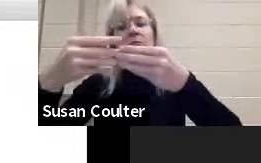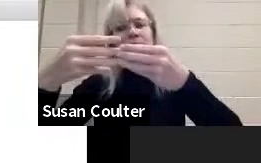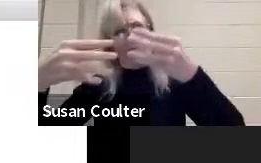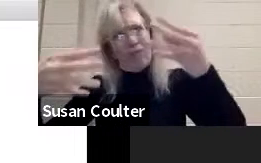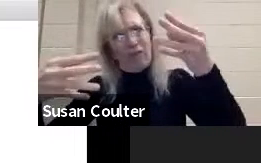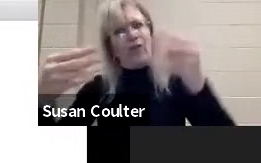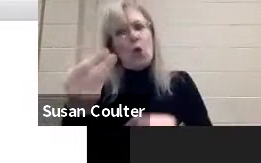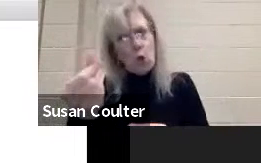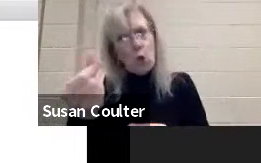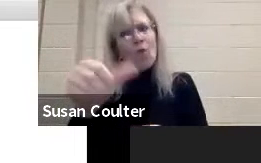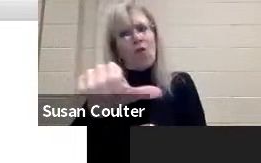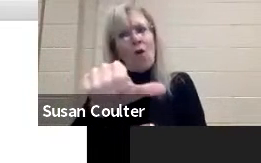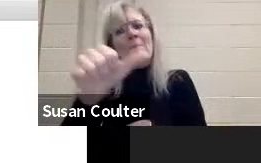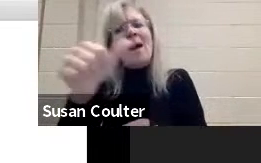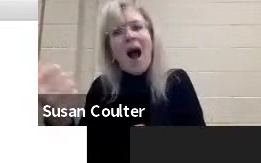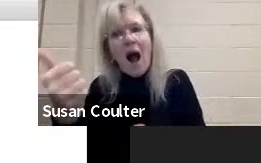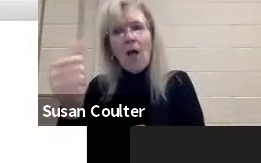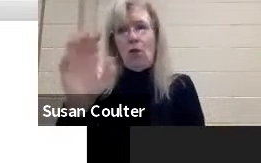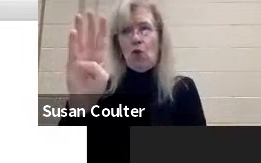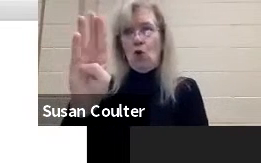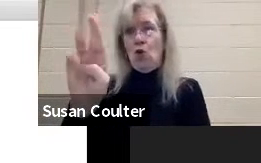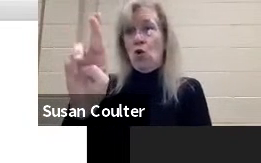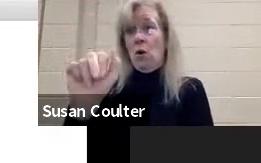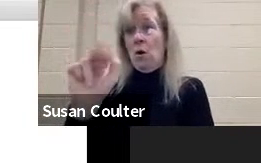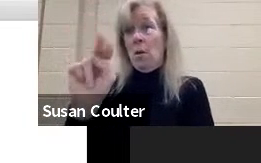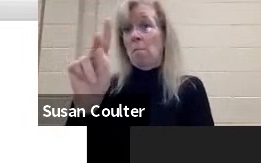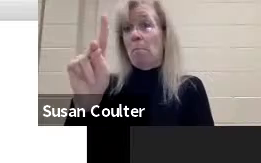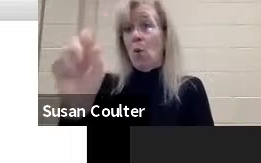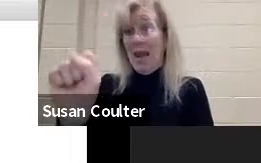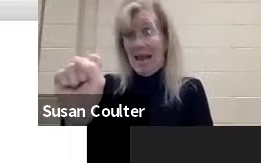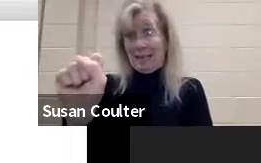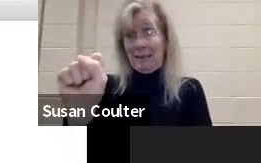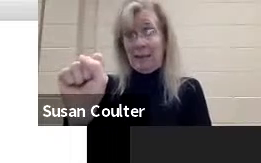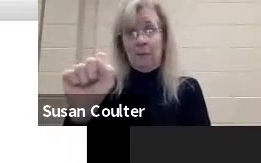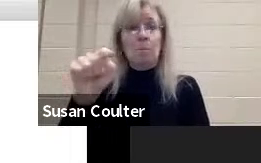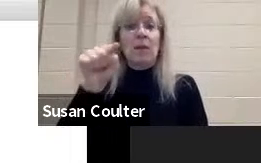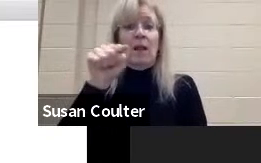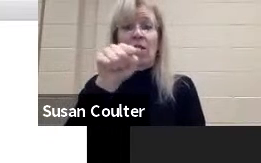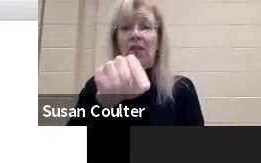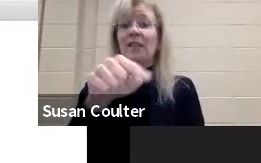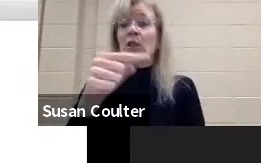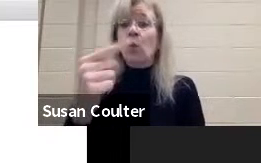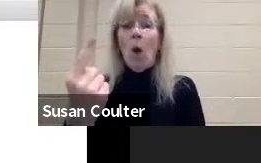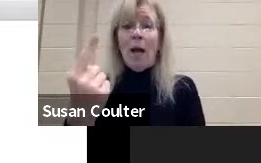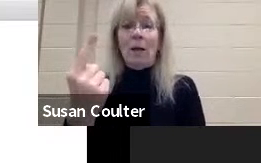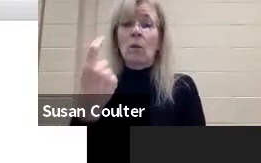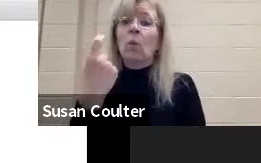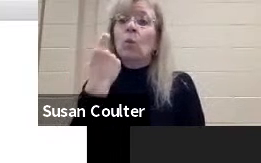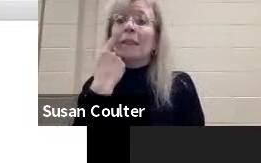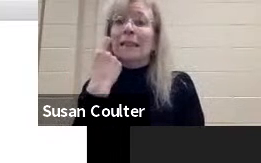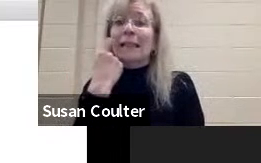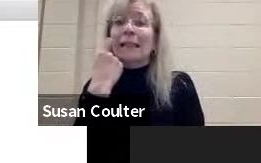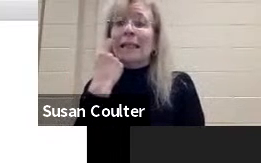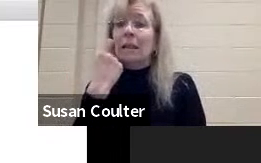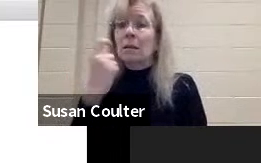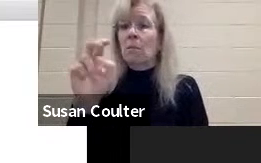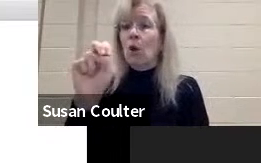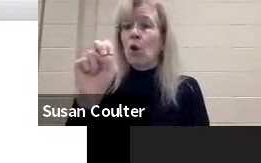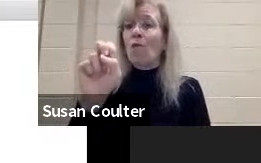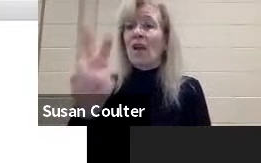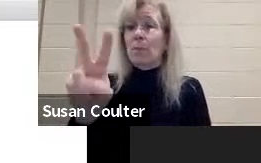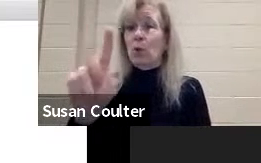but few from other brands. This one